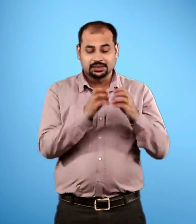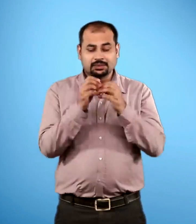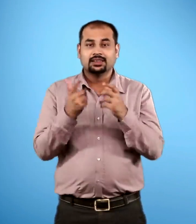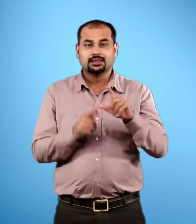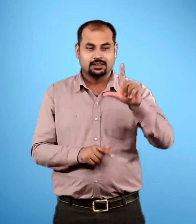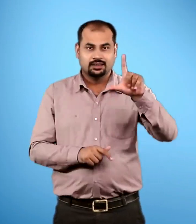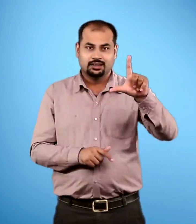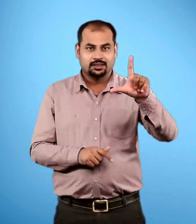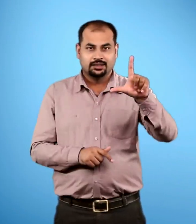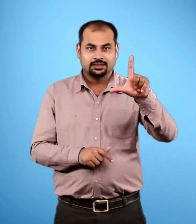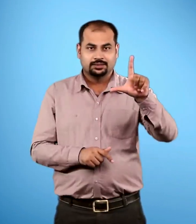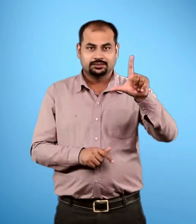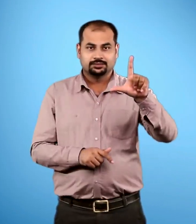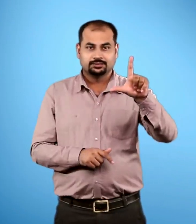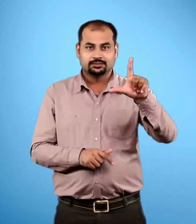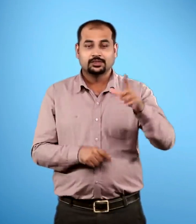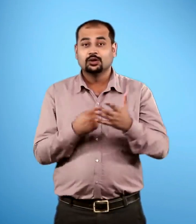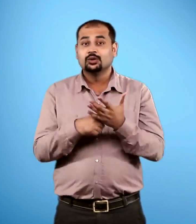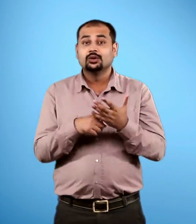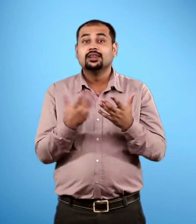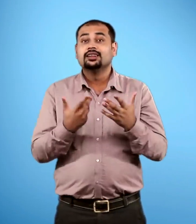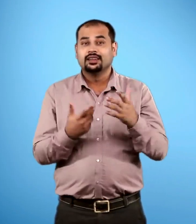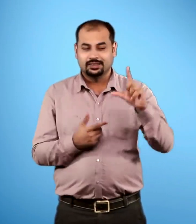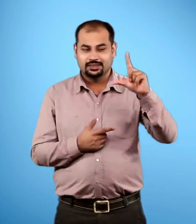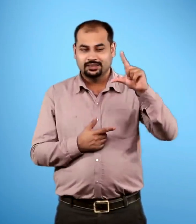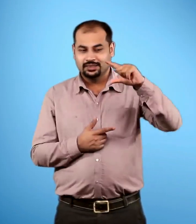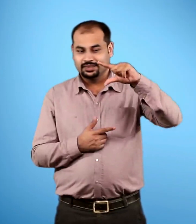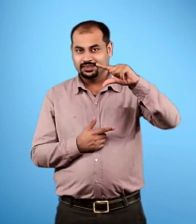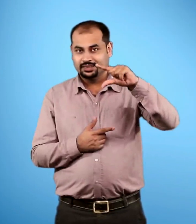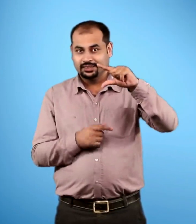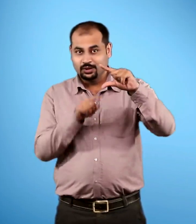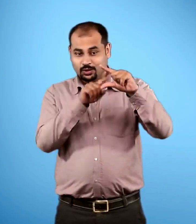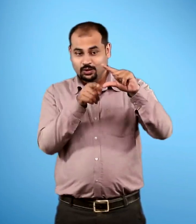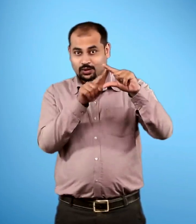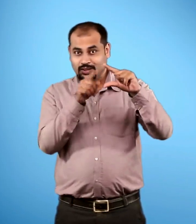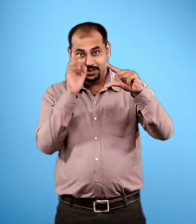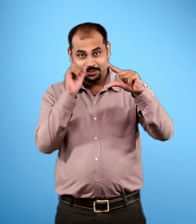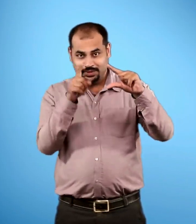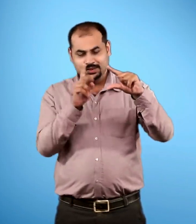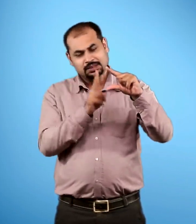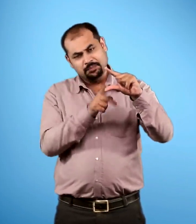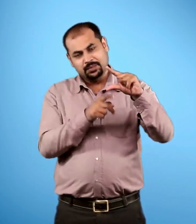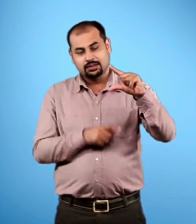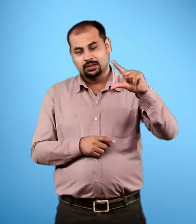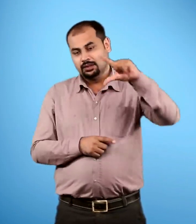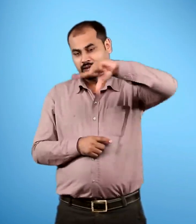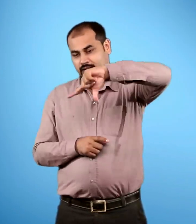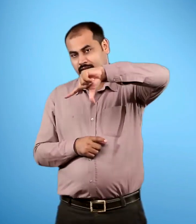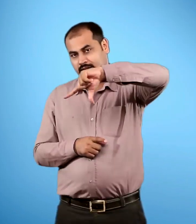The letter L is shown following a rule of the pattern, turning at a particular angle.